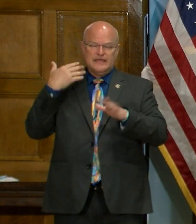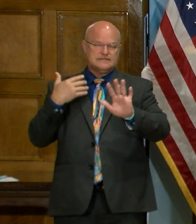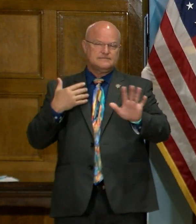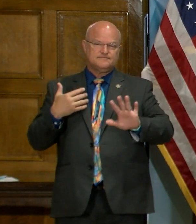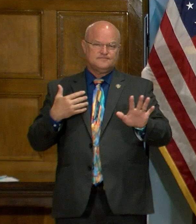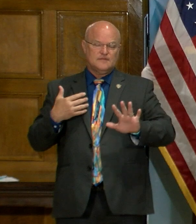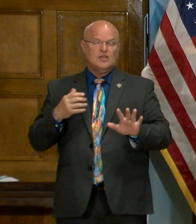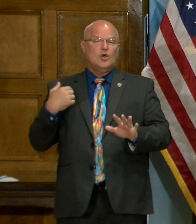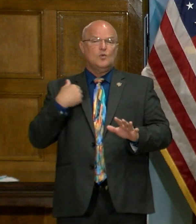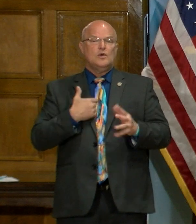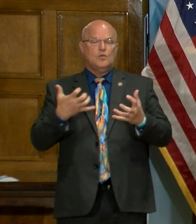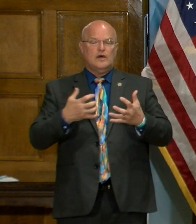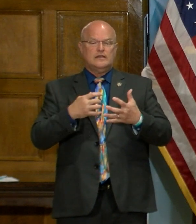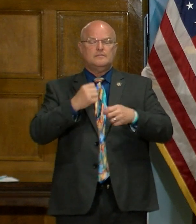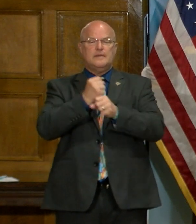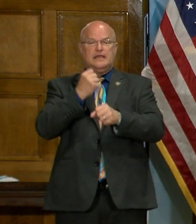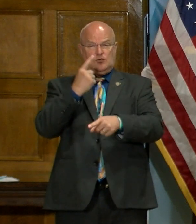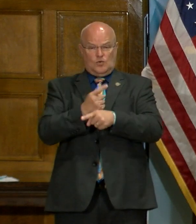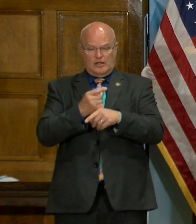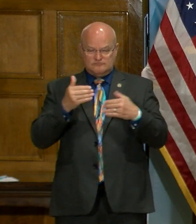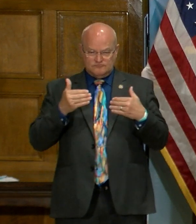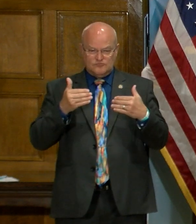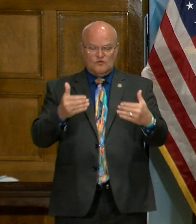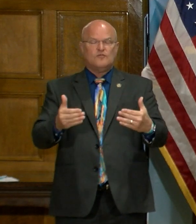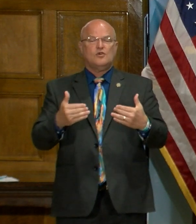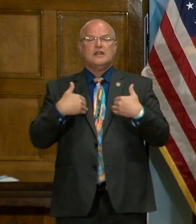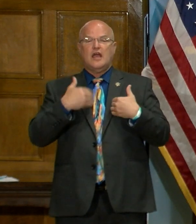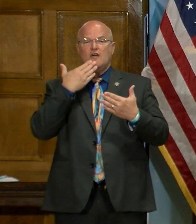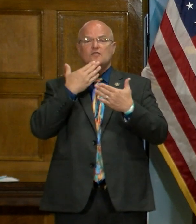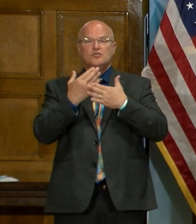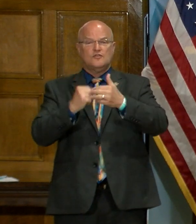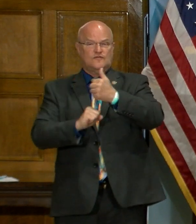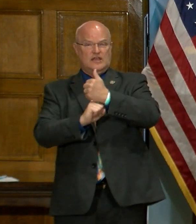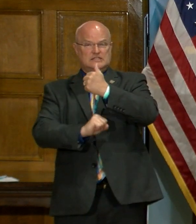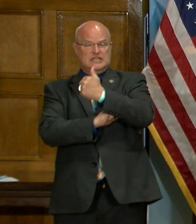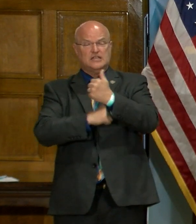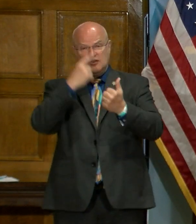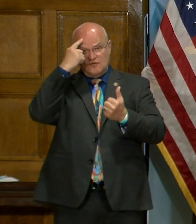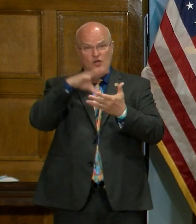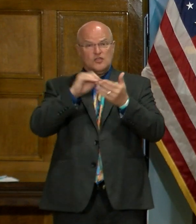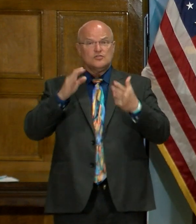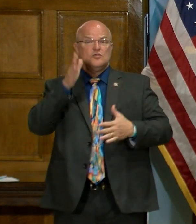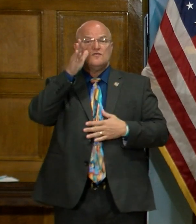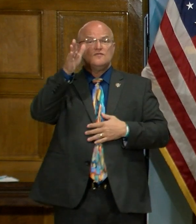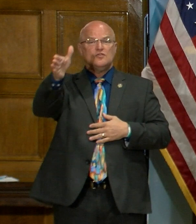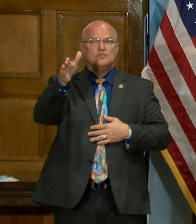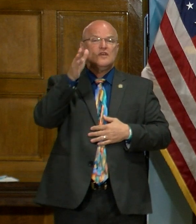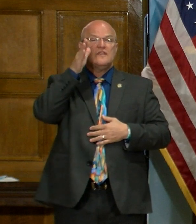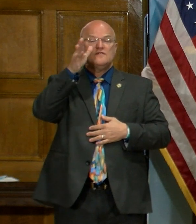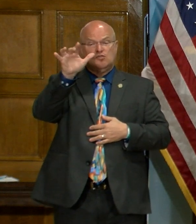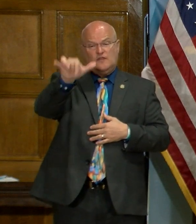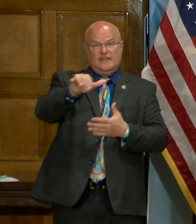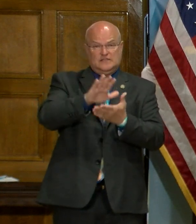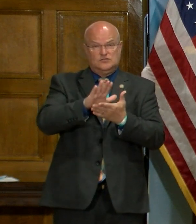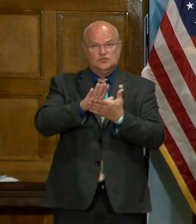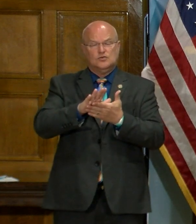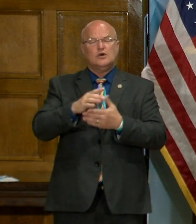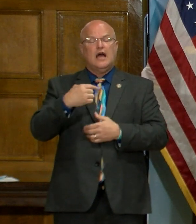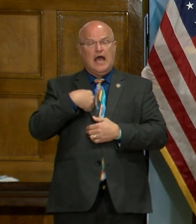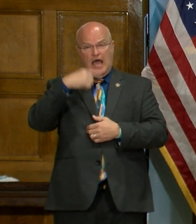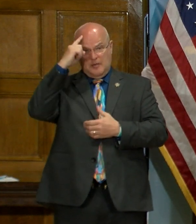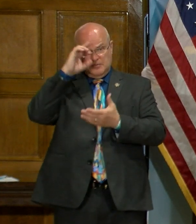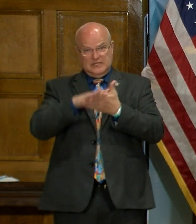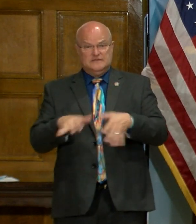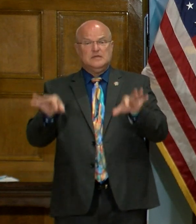been made in the past. We want to correct things. We want to have them on a good foundation for the students' future and the future of that school that I believe